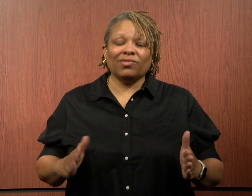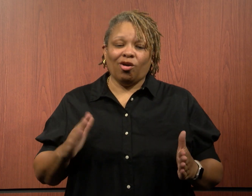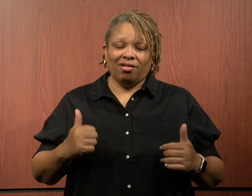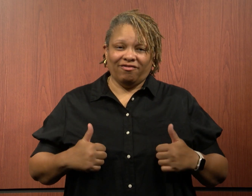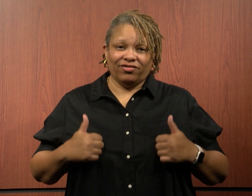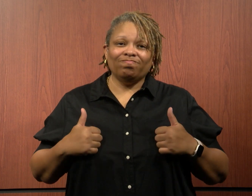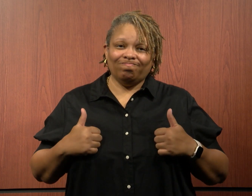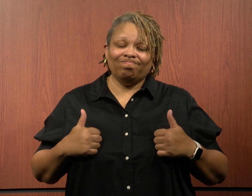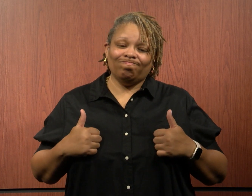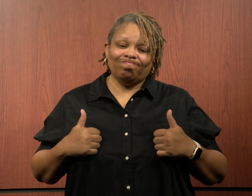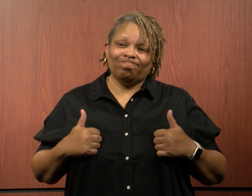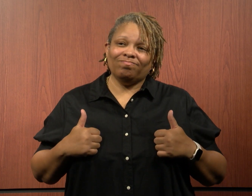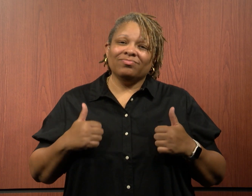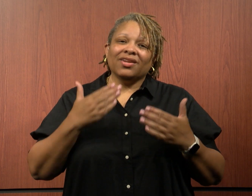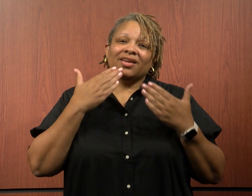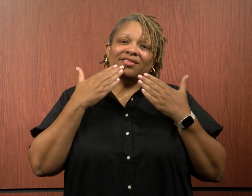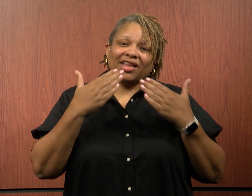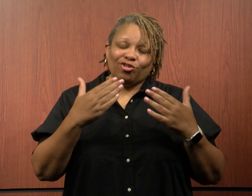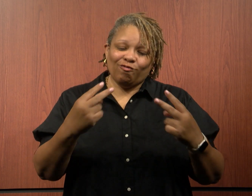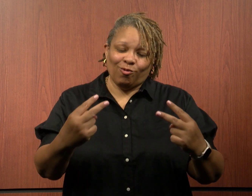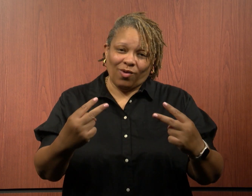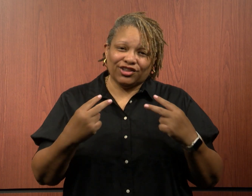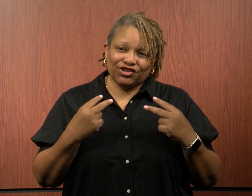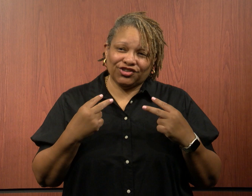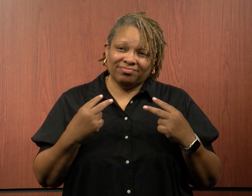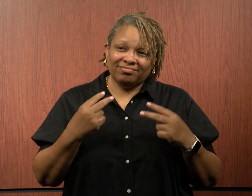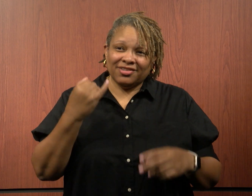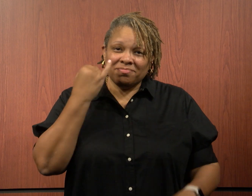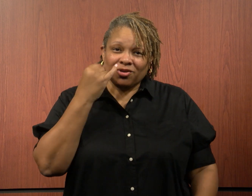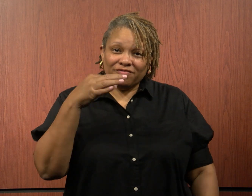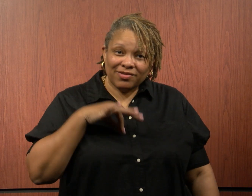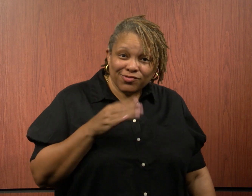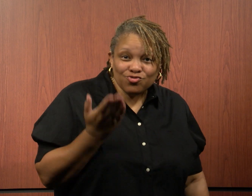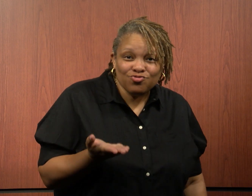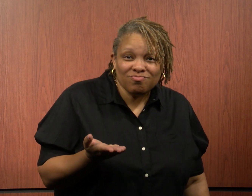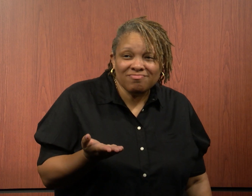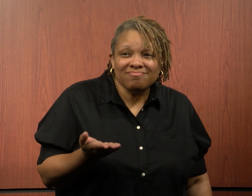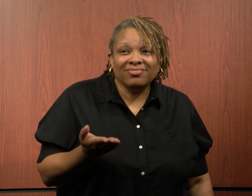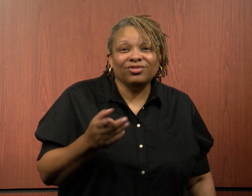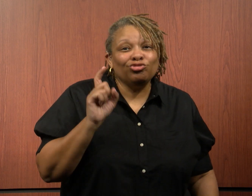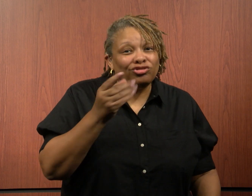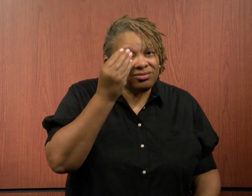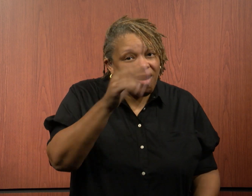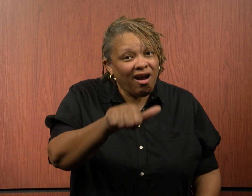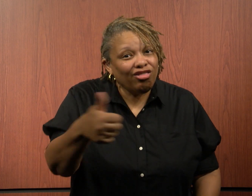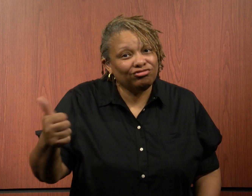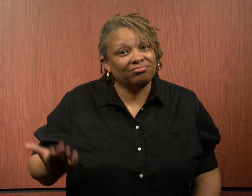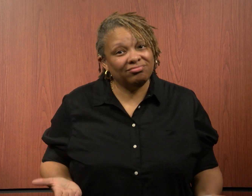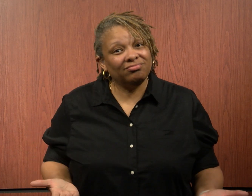Thank you for tuning in. If this has been beneficial to you, please share it with others, subscribe or follow,